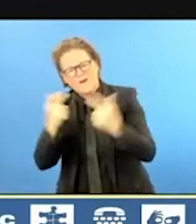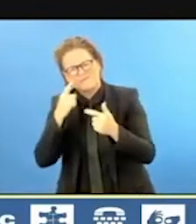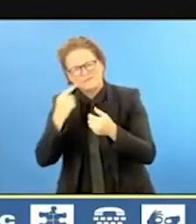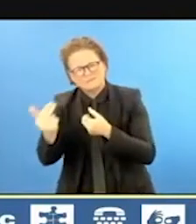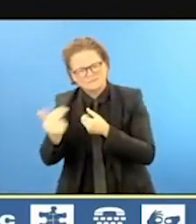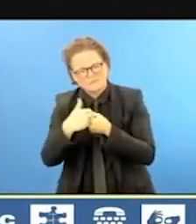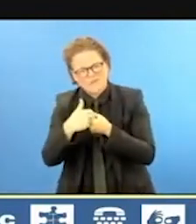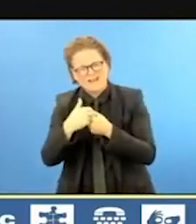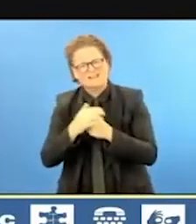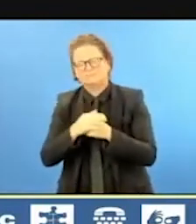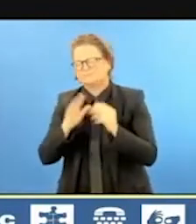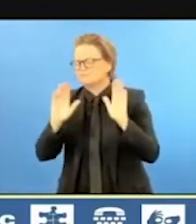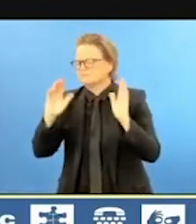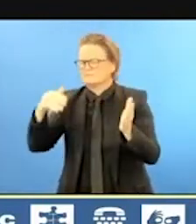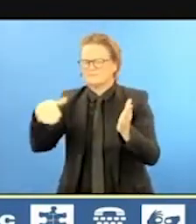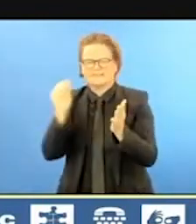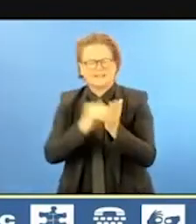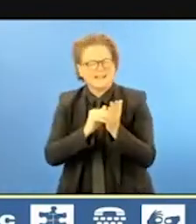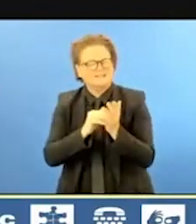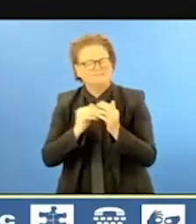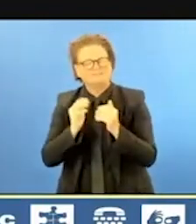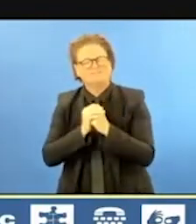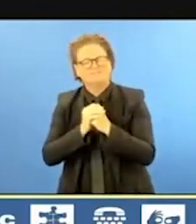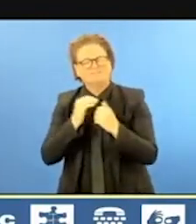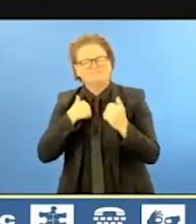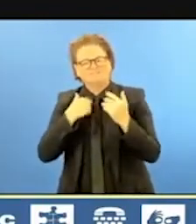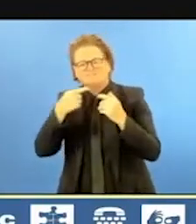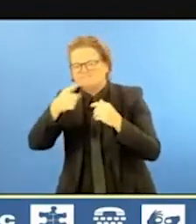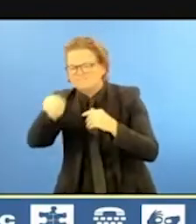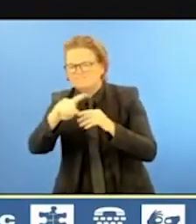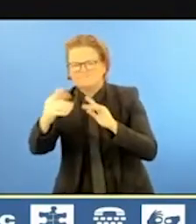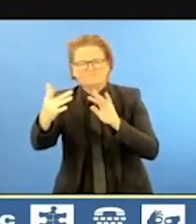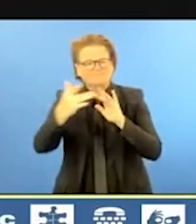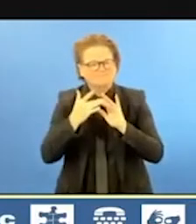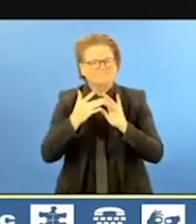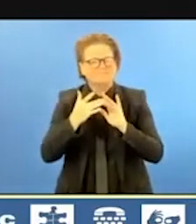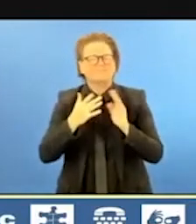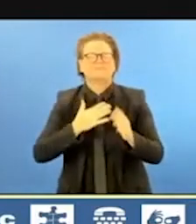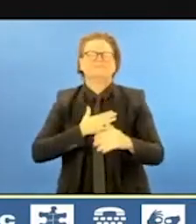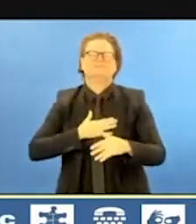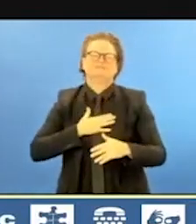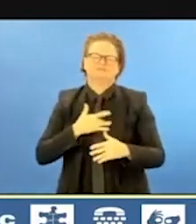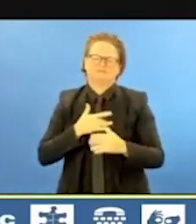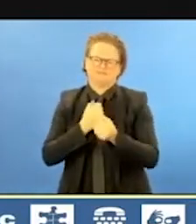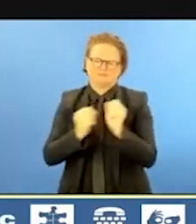Again, if you'd like to contact us, please use our email or our phone number,